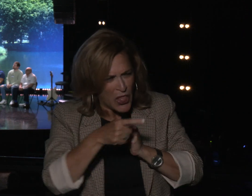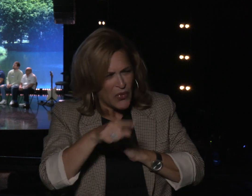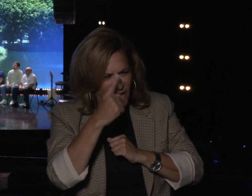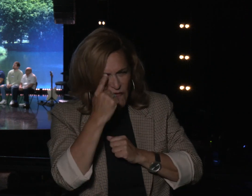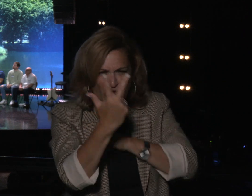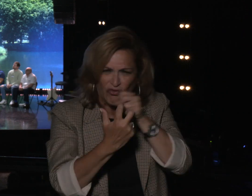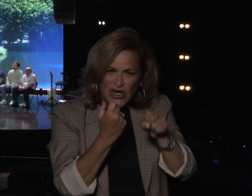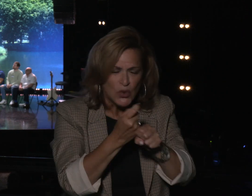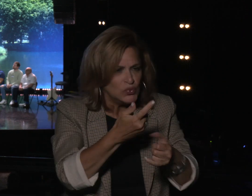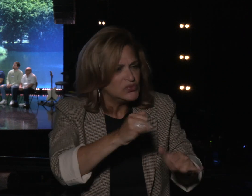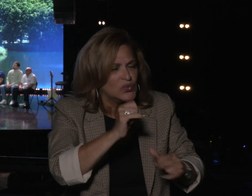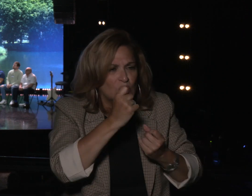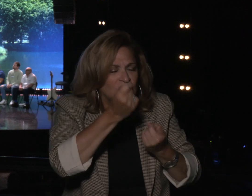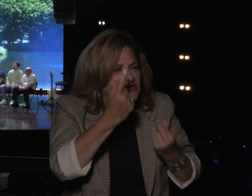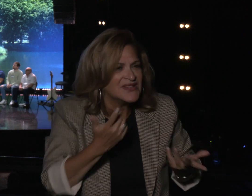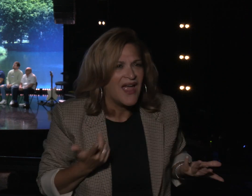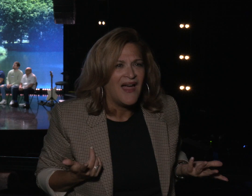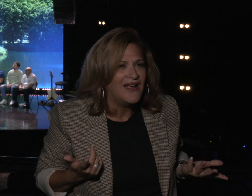disciples and he sees